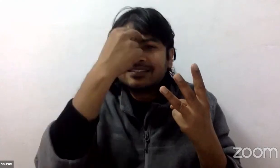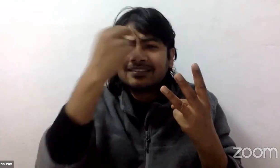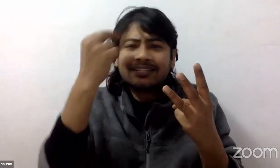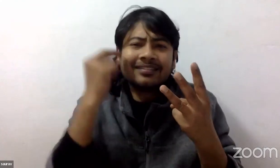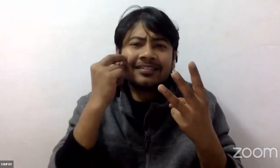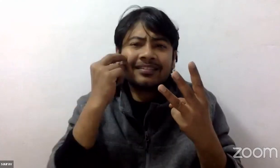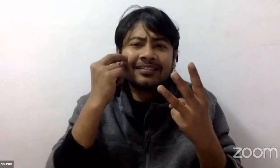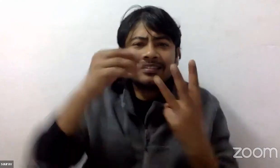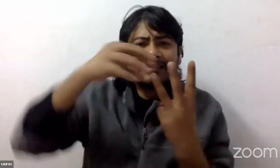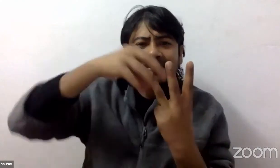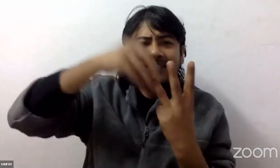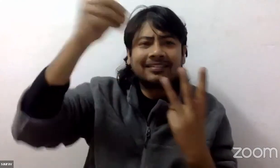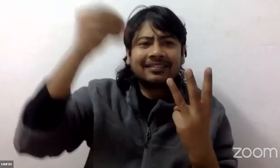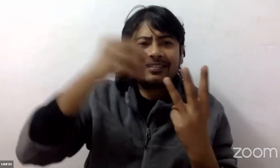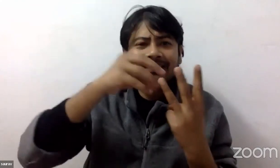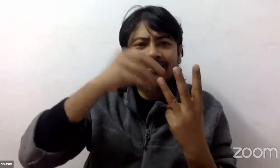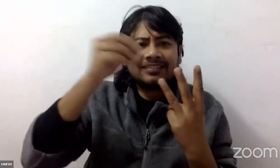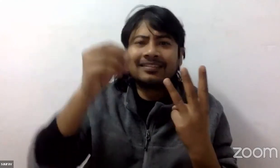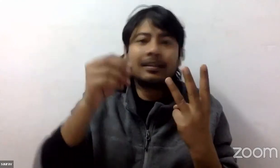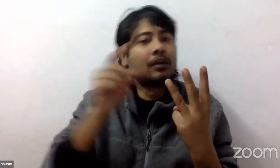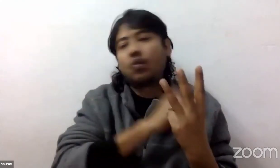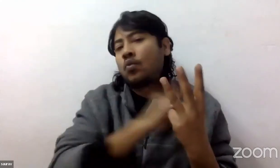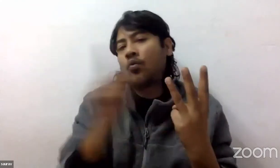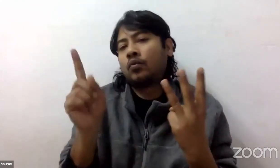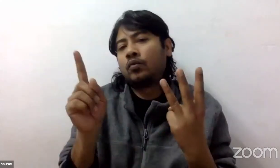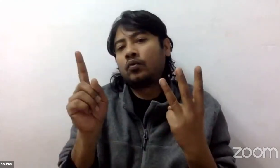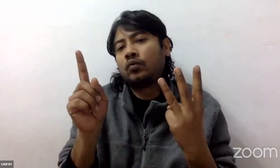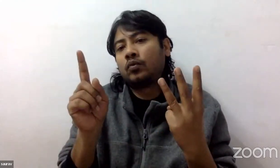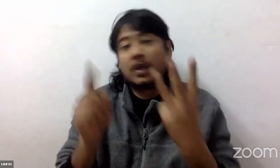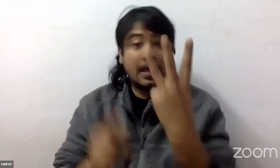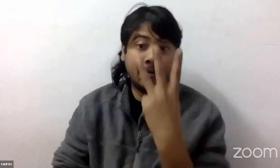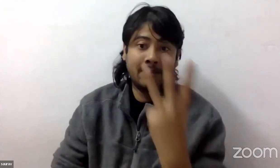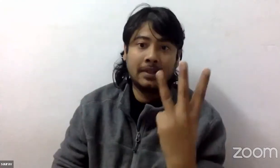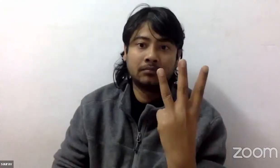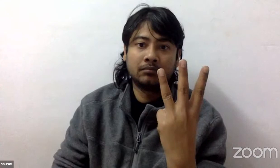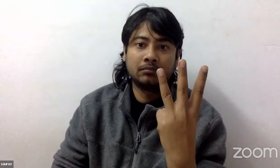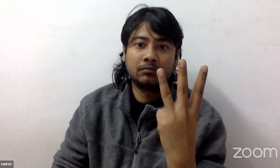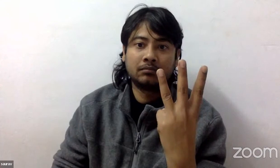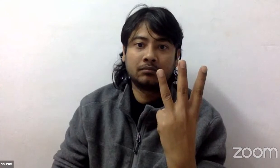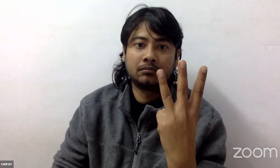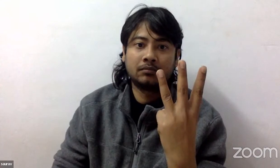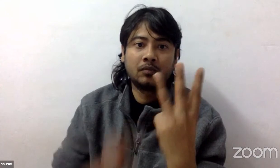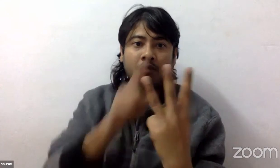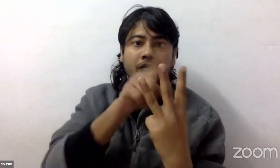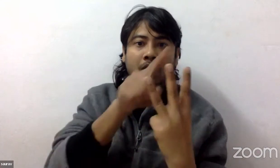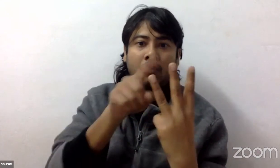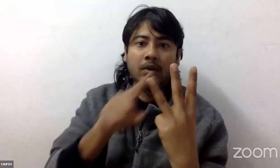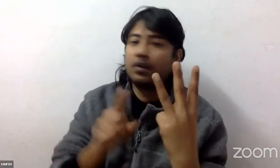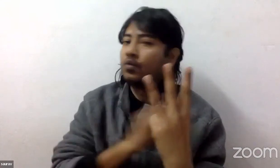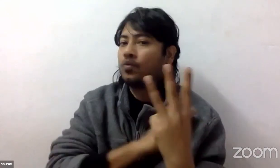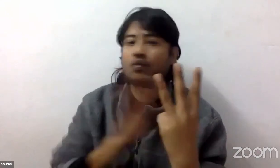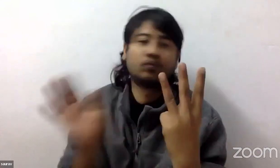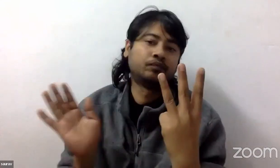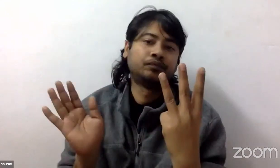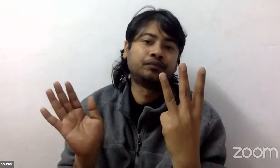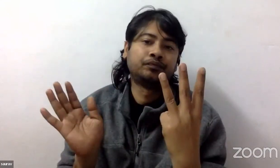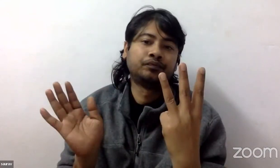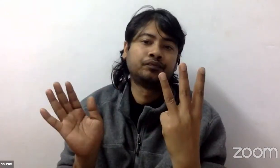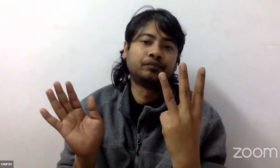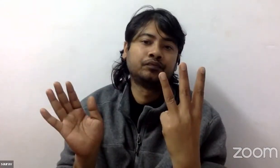The rest of the other vegetables, everything can be eaten. Sudarshan Prabhu, we can answer the questions later on because we